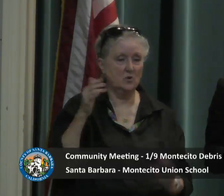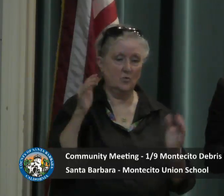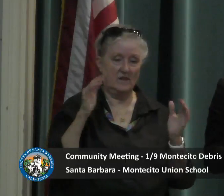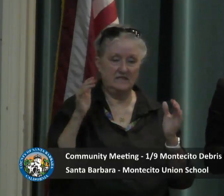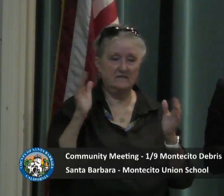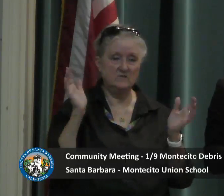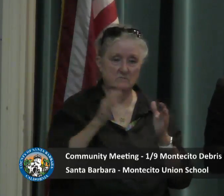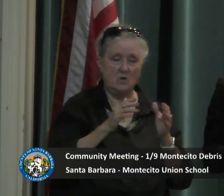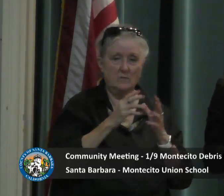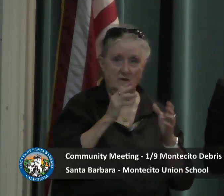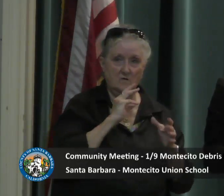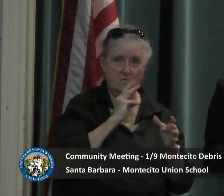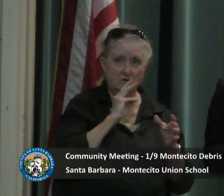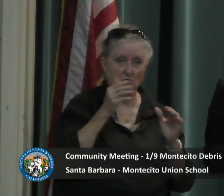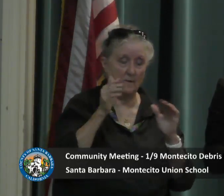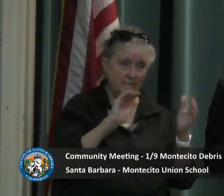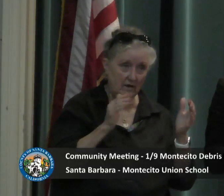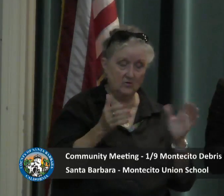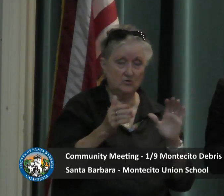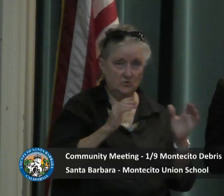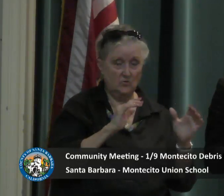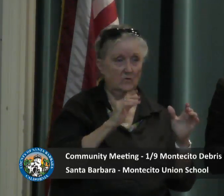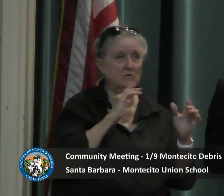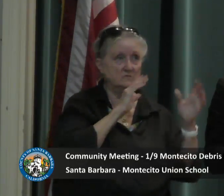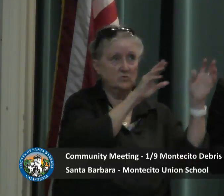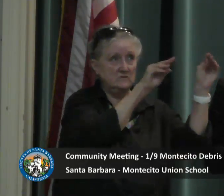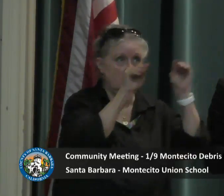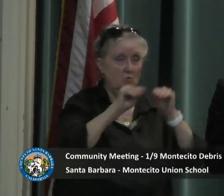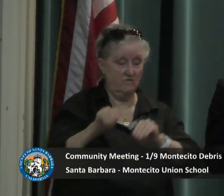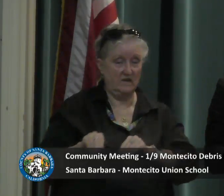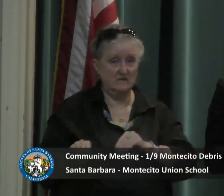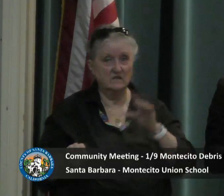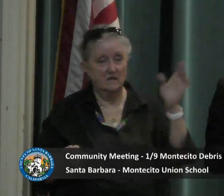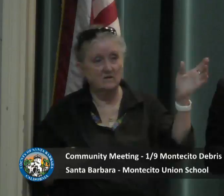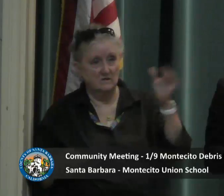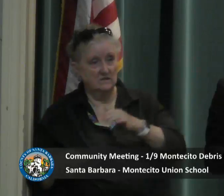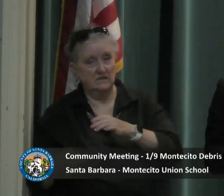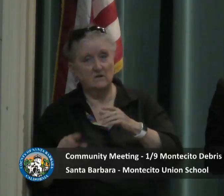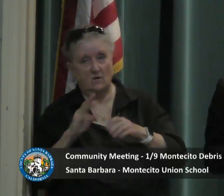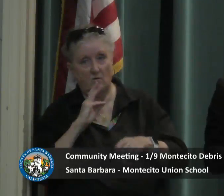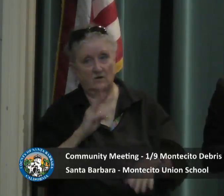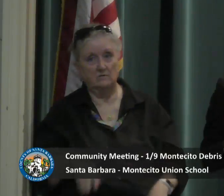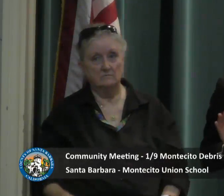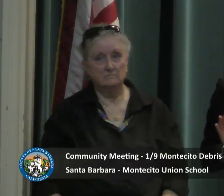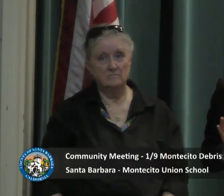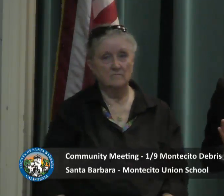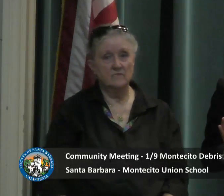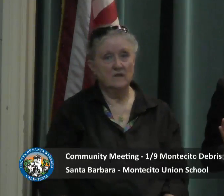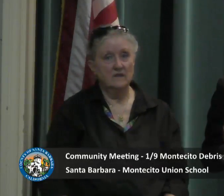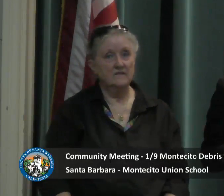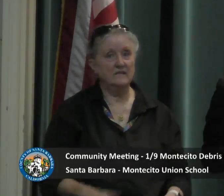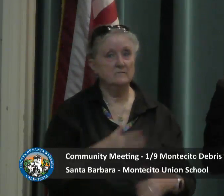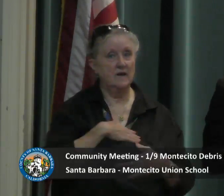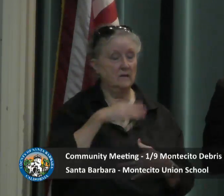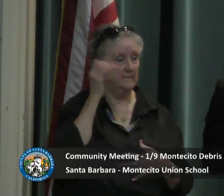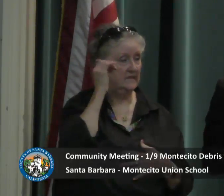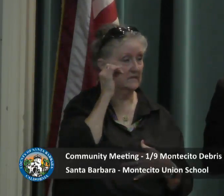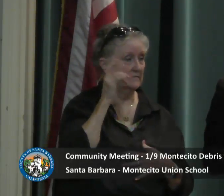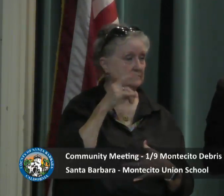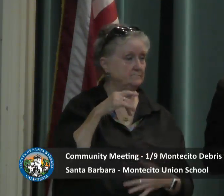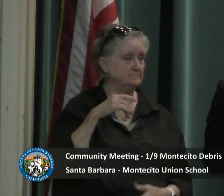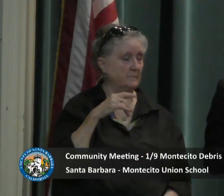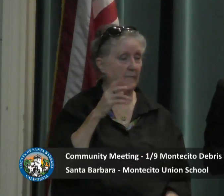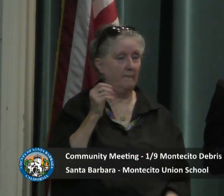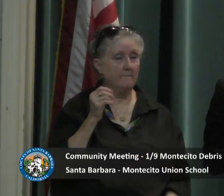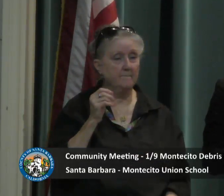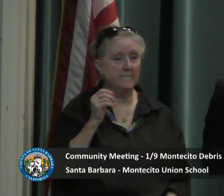relatively small amount of water compared to what was moving down in our watershed. That's my opinion.